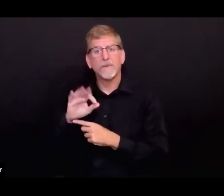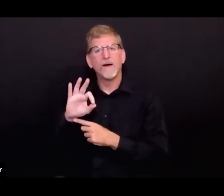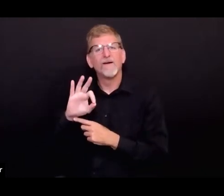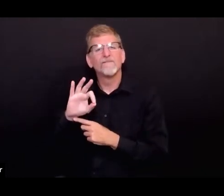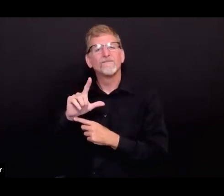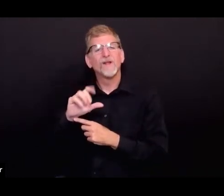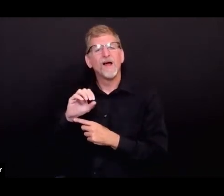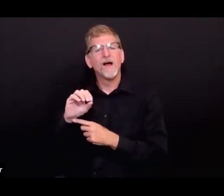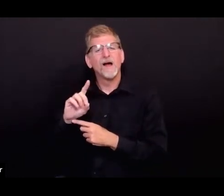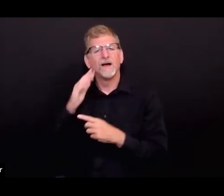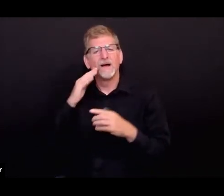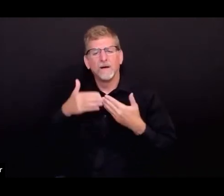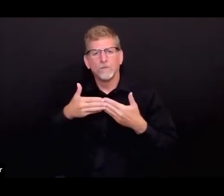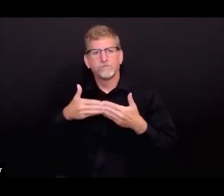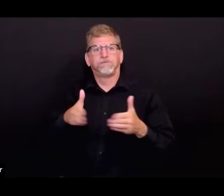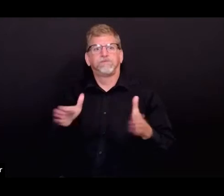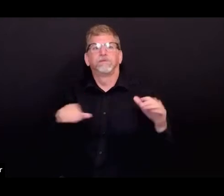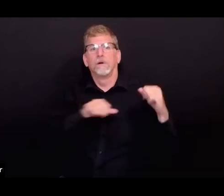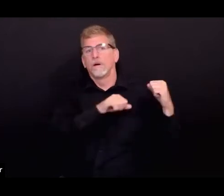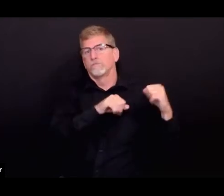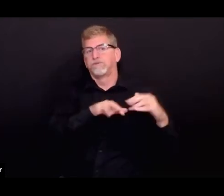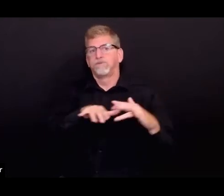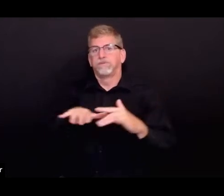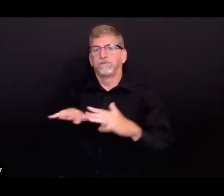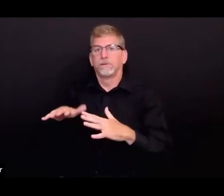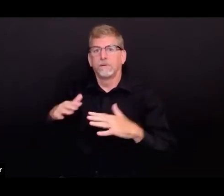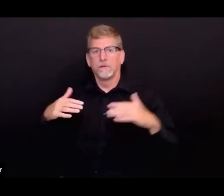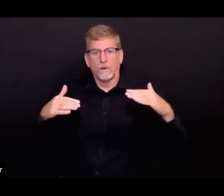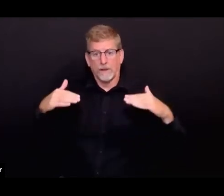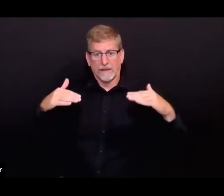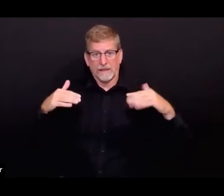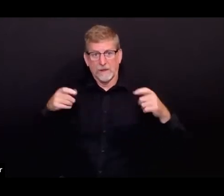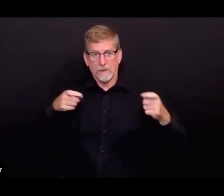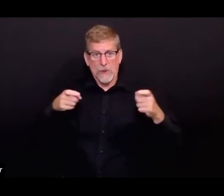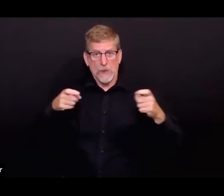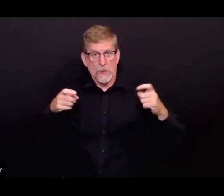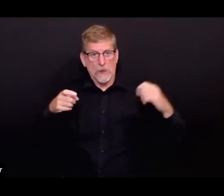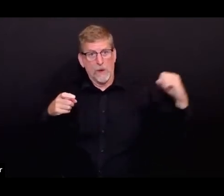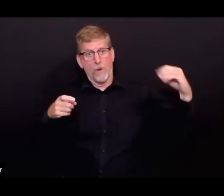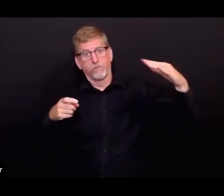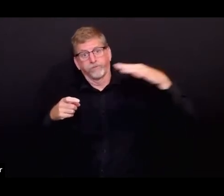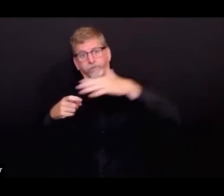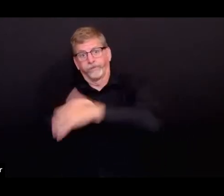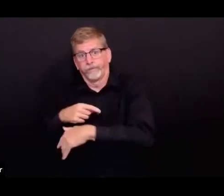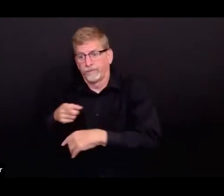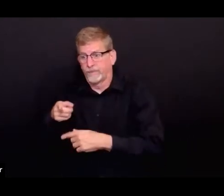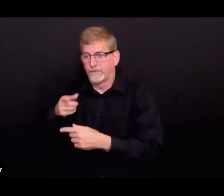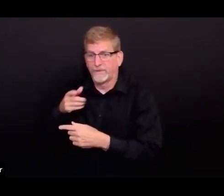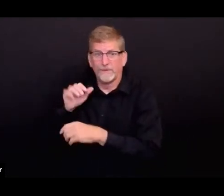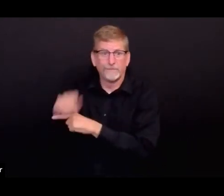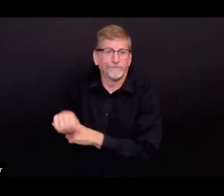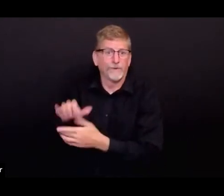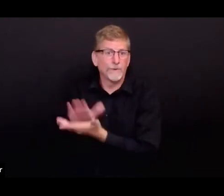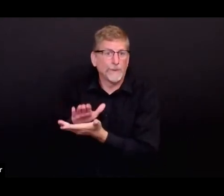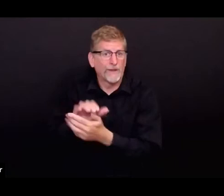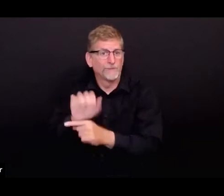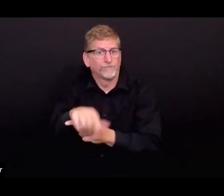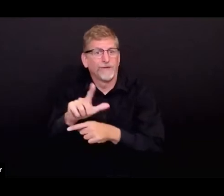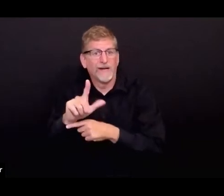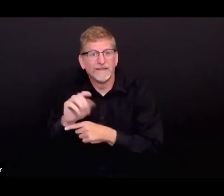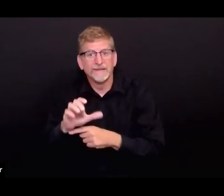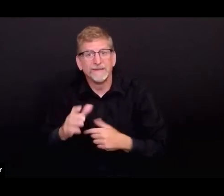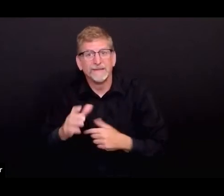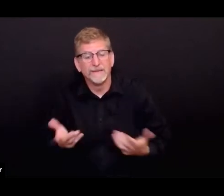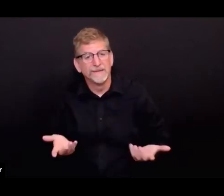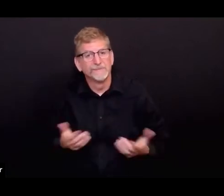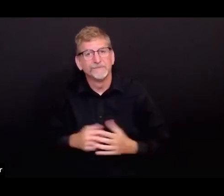it out, and that is a worry for these critical settings like schools. But the schools are working